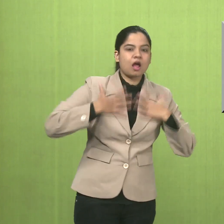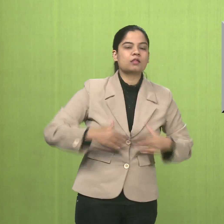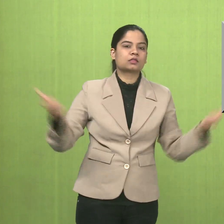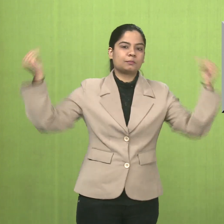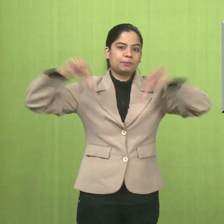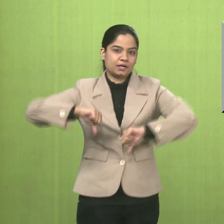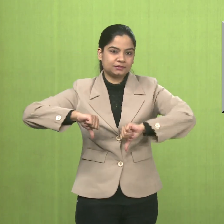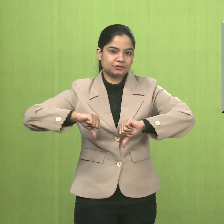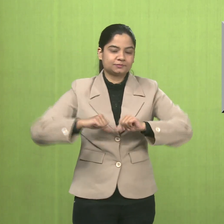or socially.